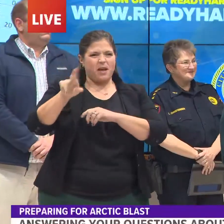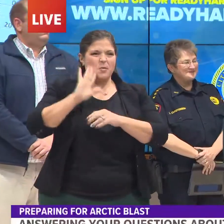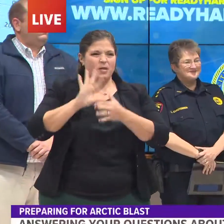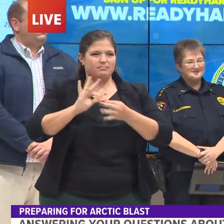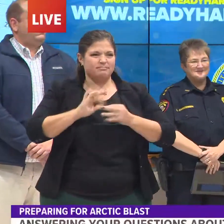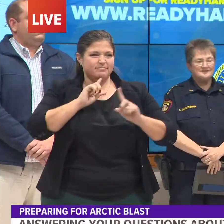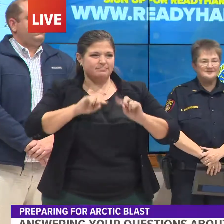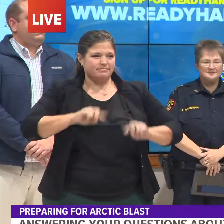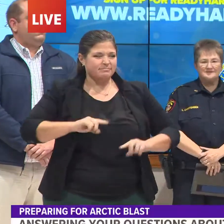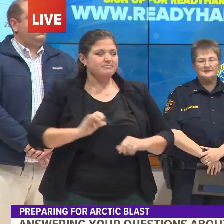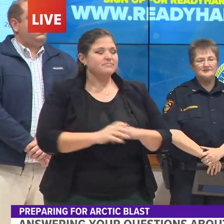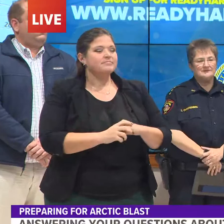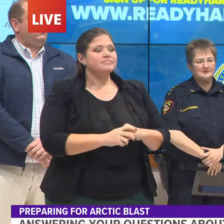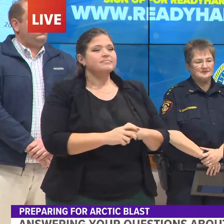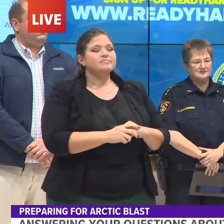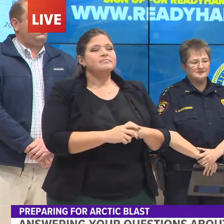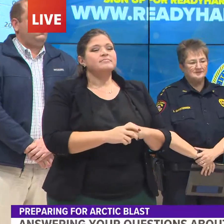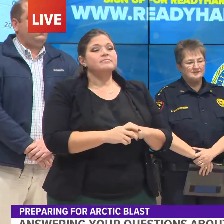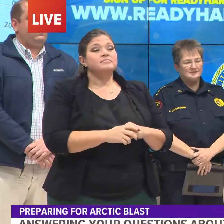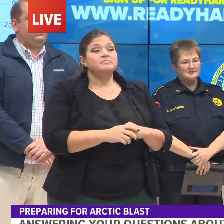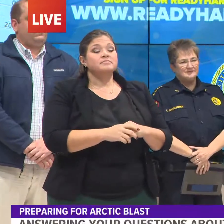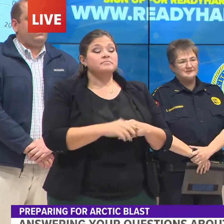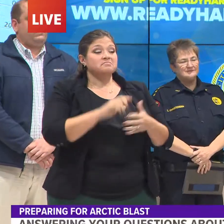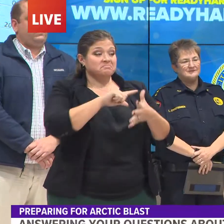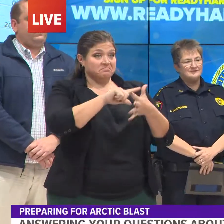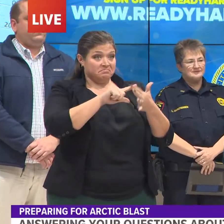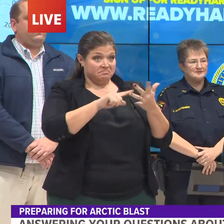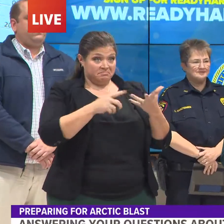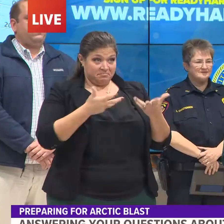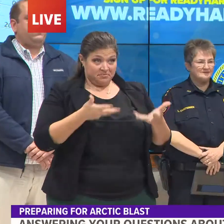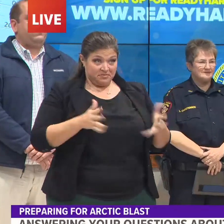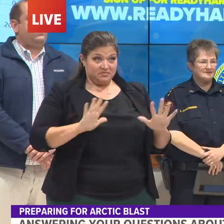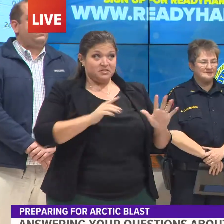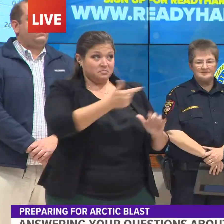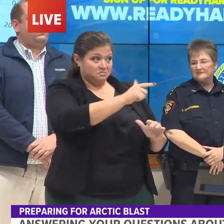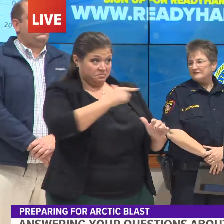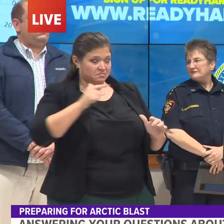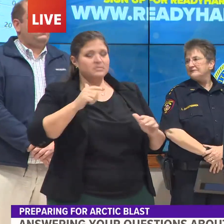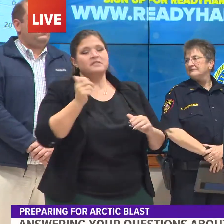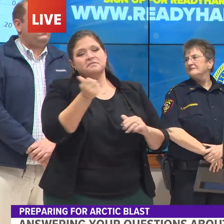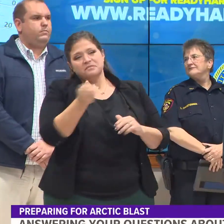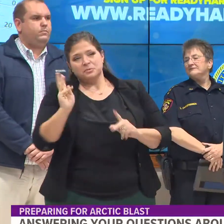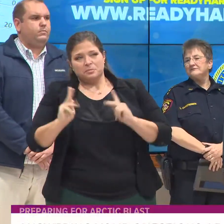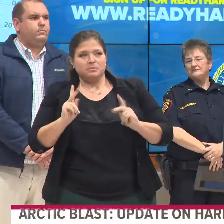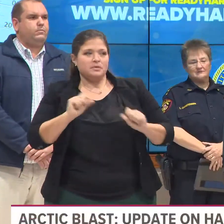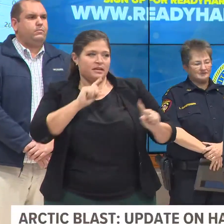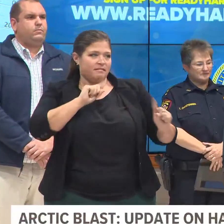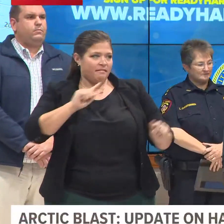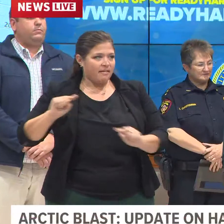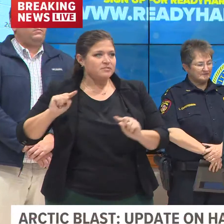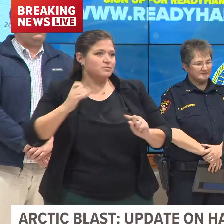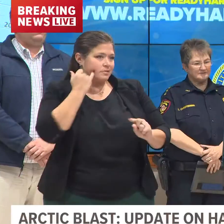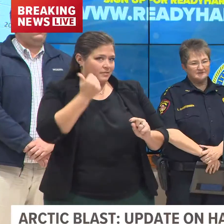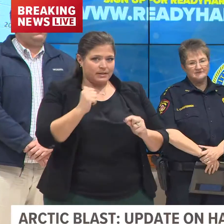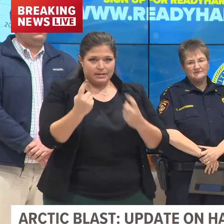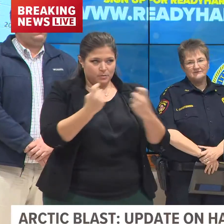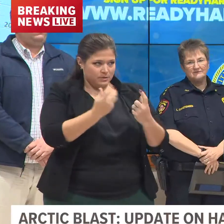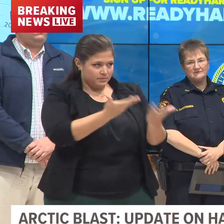Okay. And then we will, we have several folks available to answer any questions that the press may